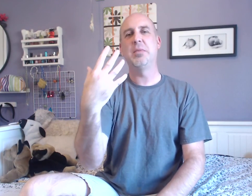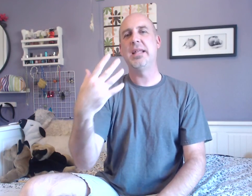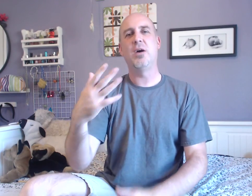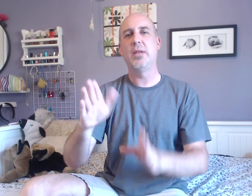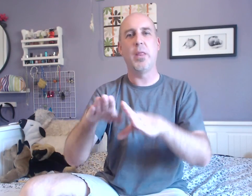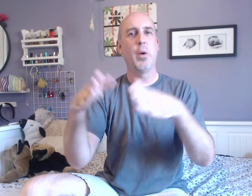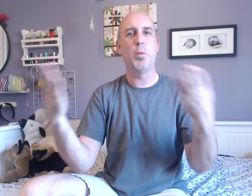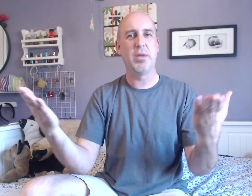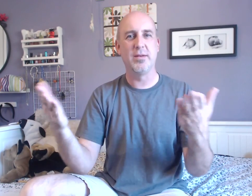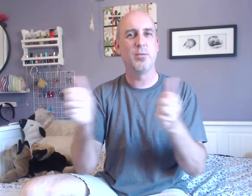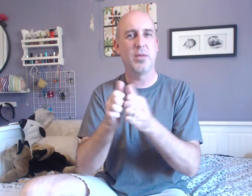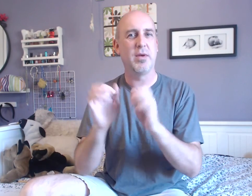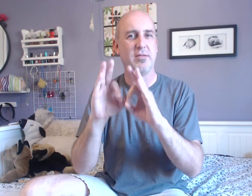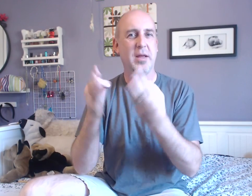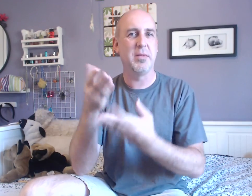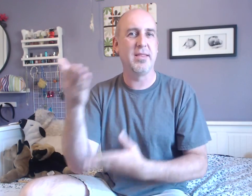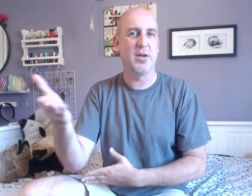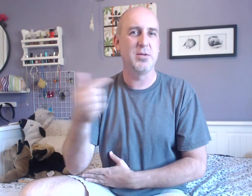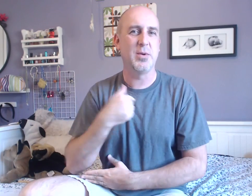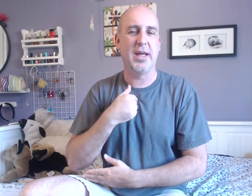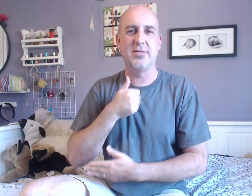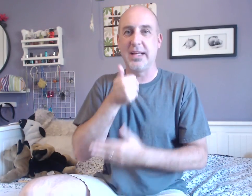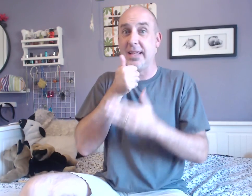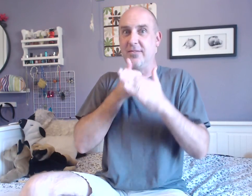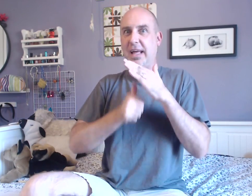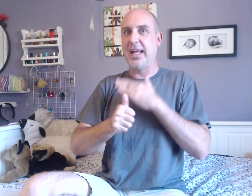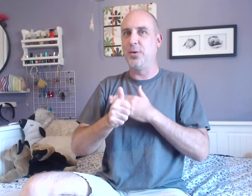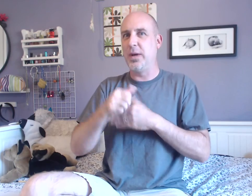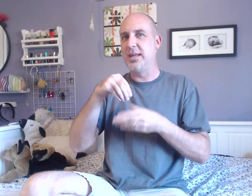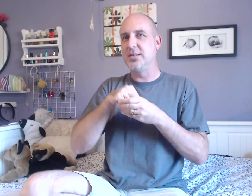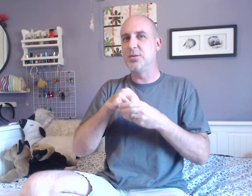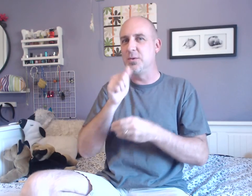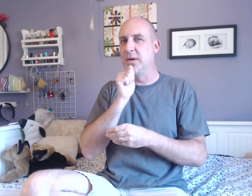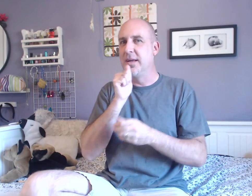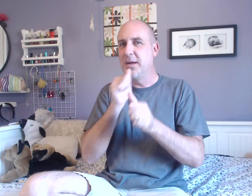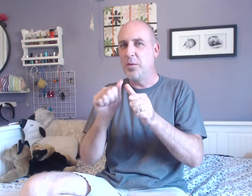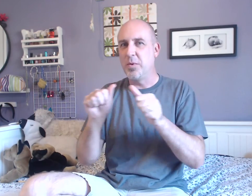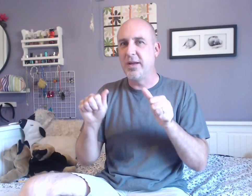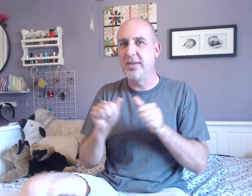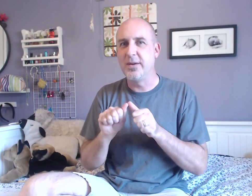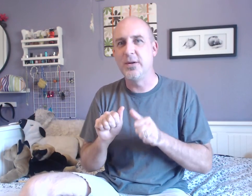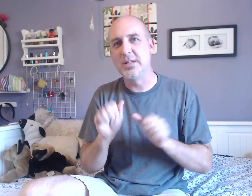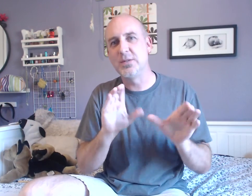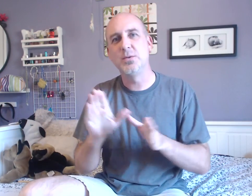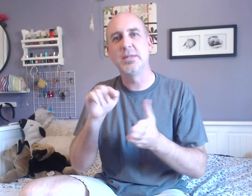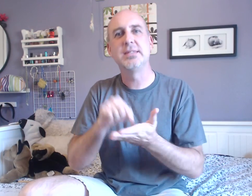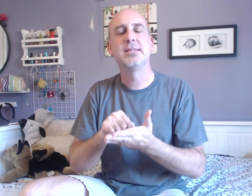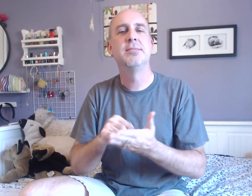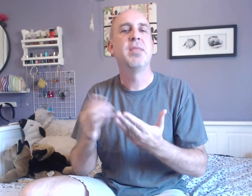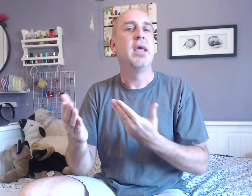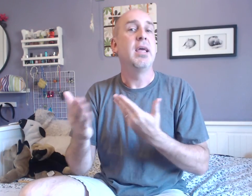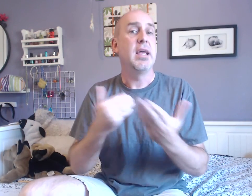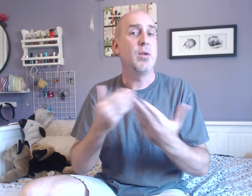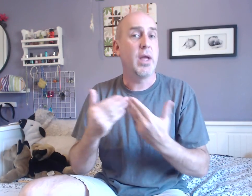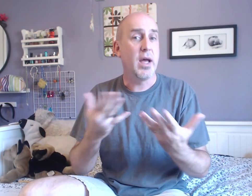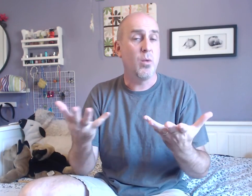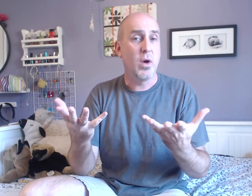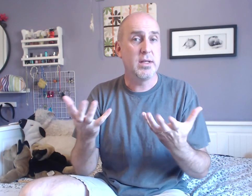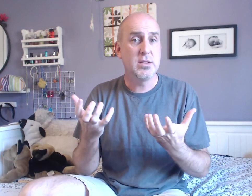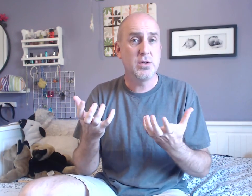out in the open with my family there, so I have to kind of hide away into a private area to do this. Anyway, I wanted to